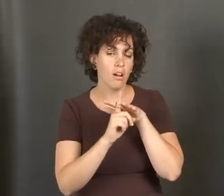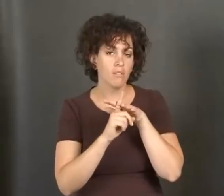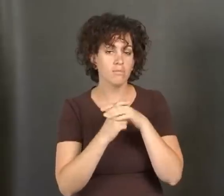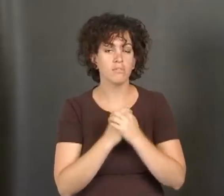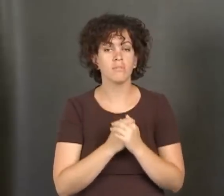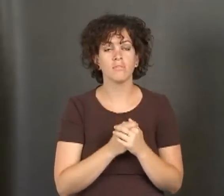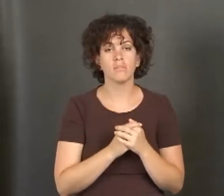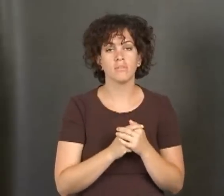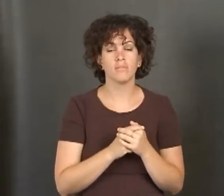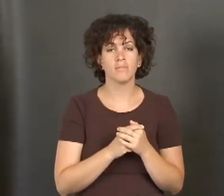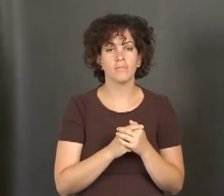Flip-flops.